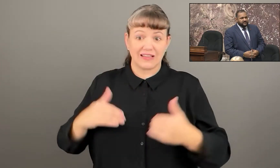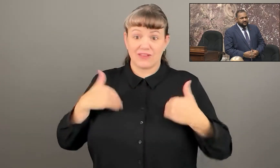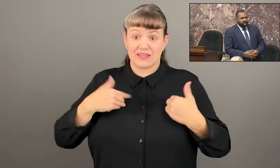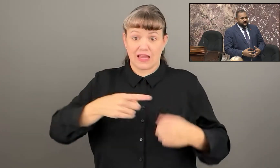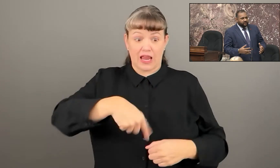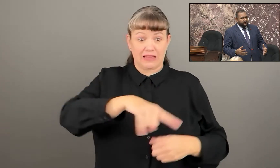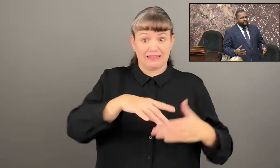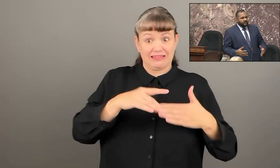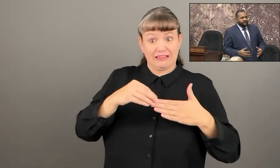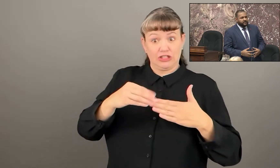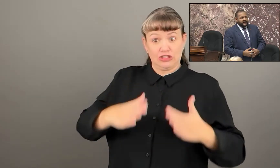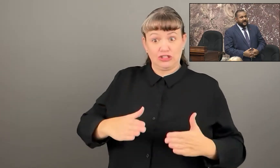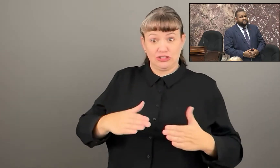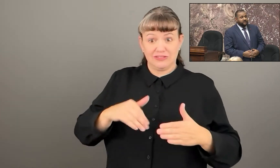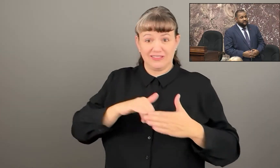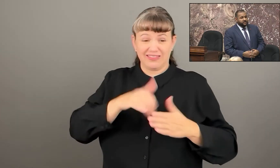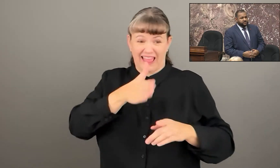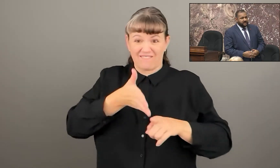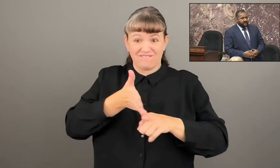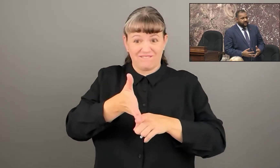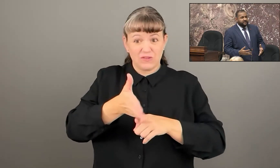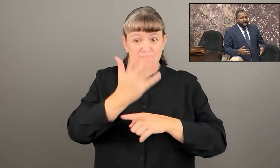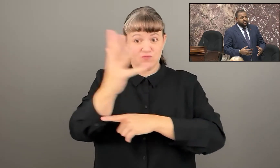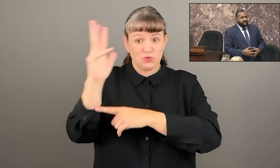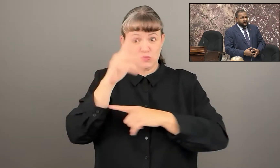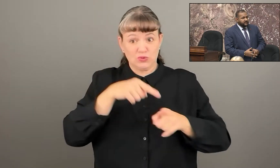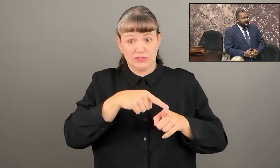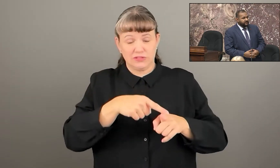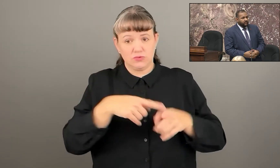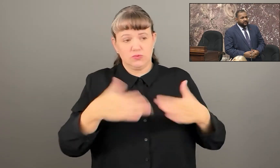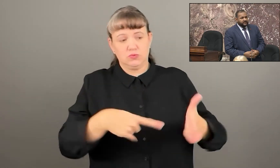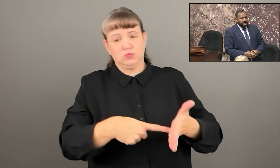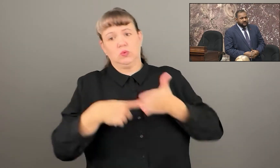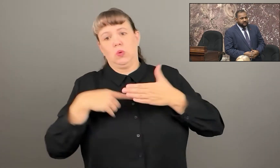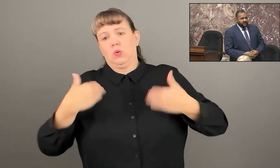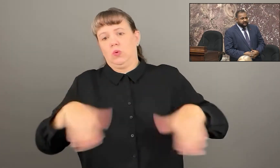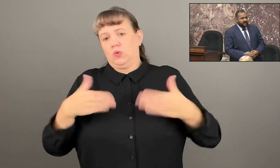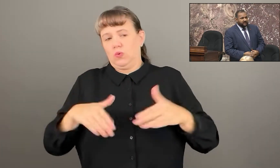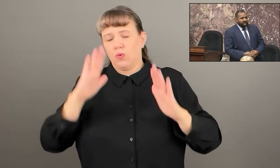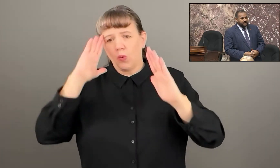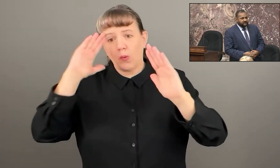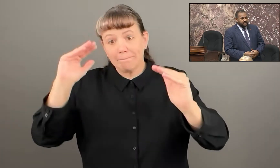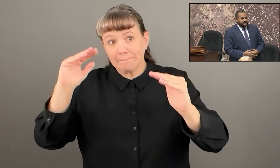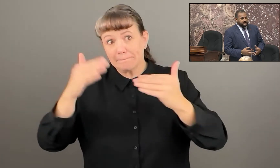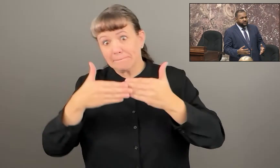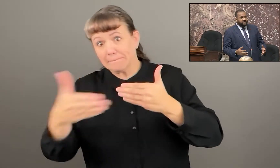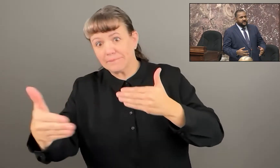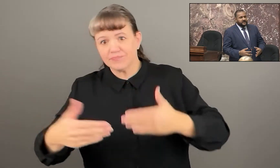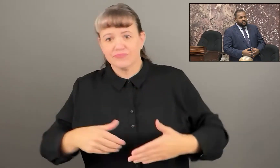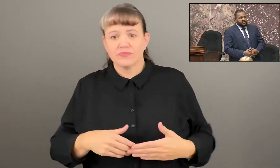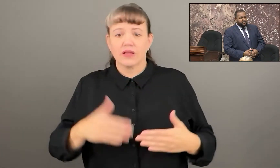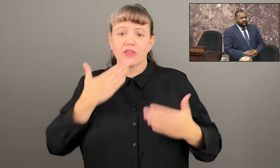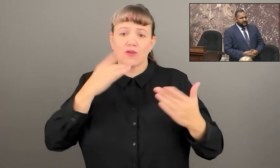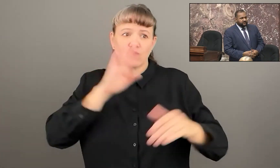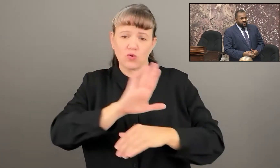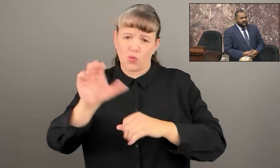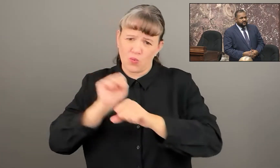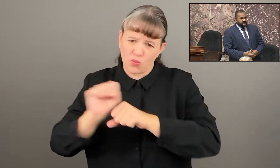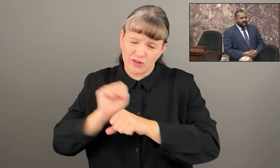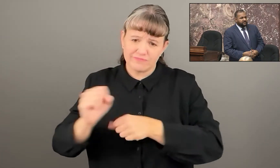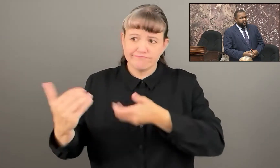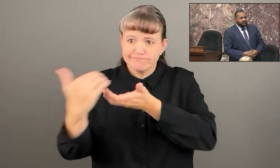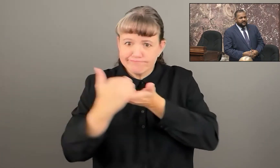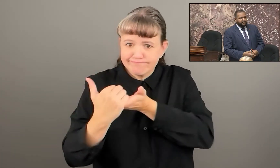feel optimistic about the role that forestry has here in British Columbia. I want to thank Kofi for the work that they do alongside our government to be able to ensure that we can build that